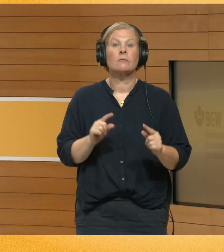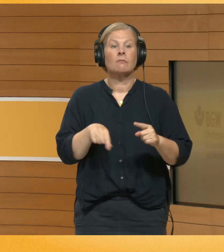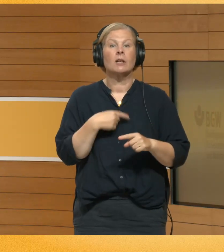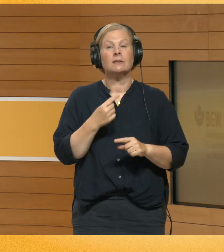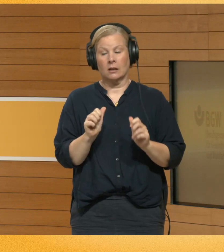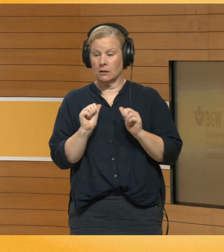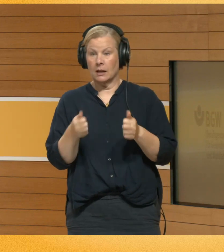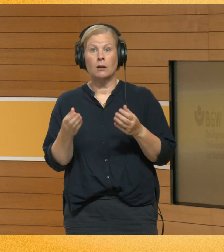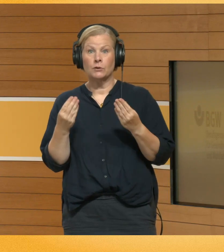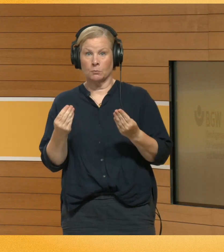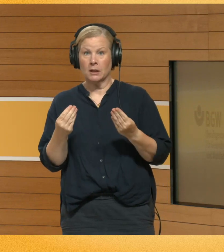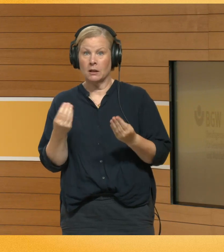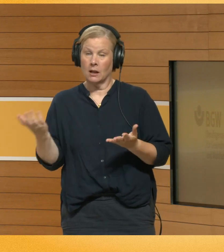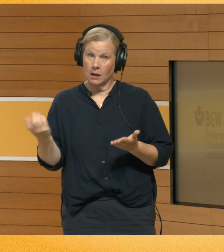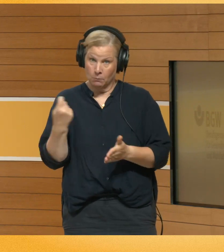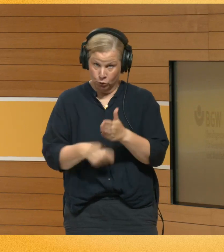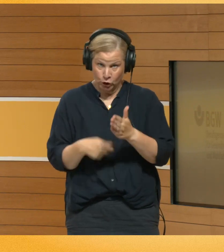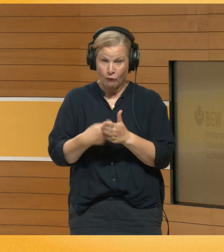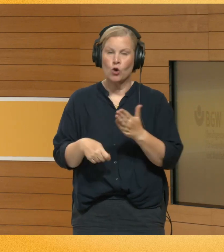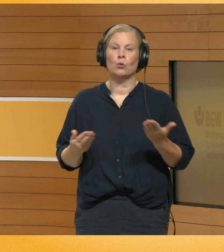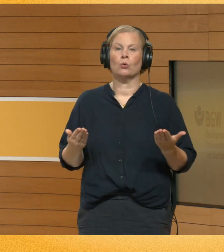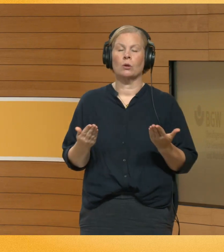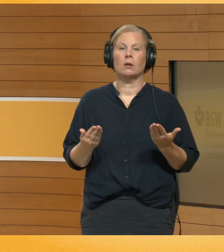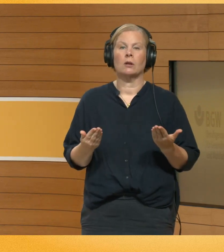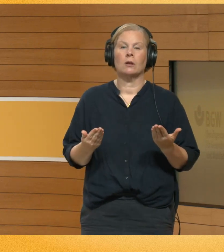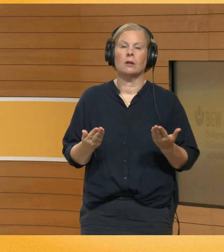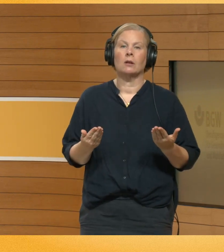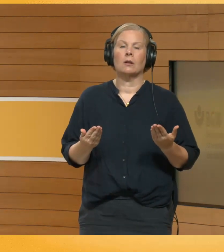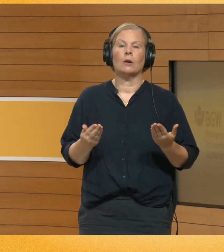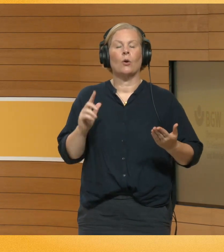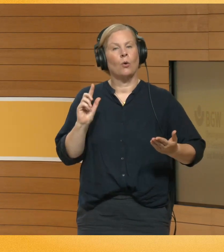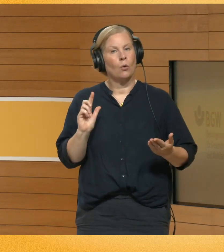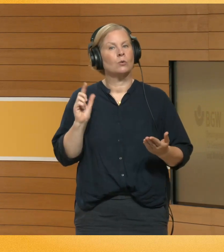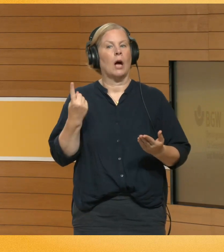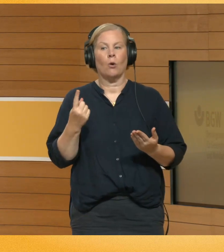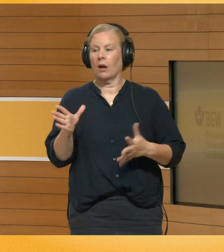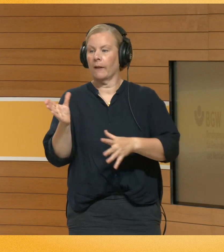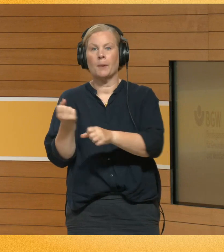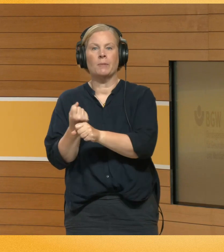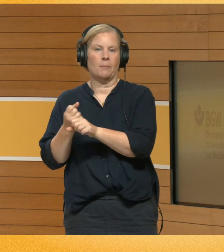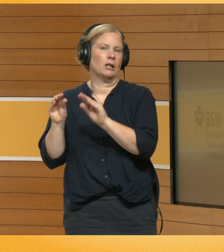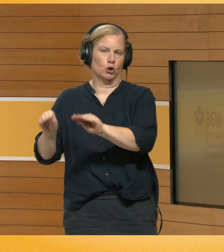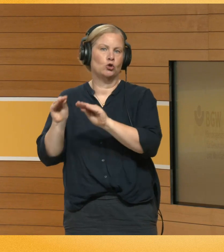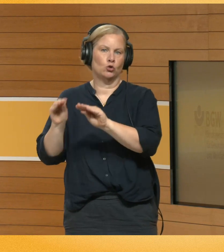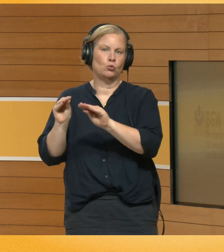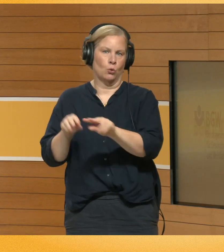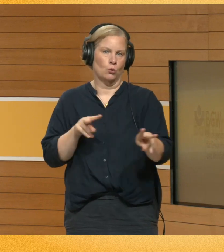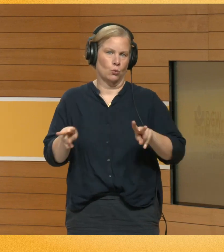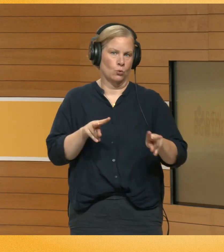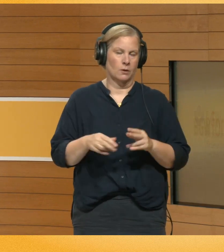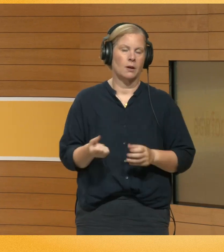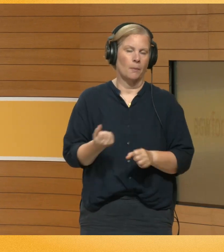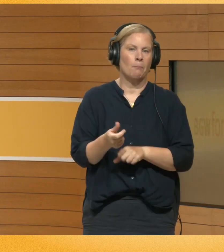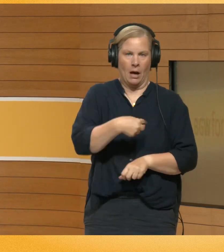those who are responsible for care, that they put it all on track, that they procure the aids and then train